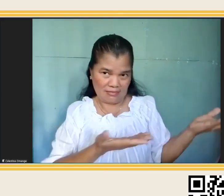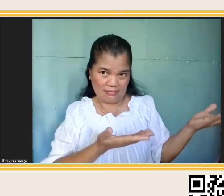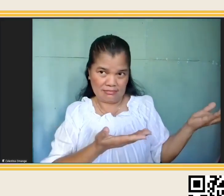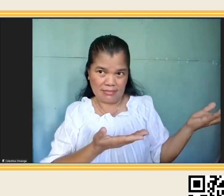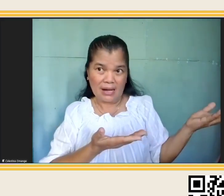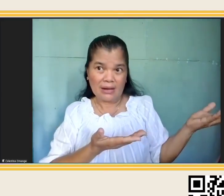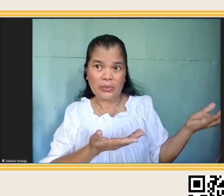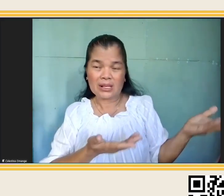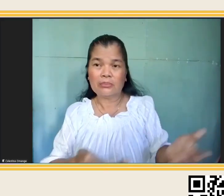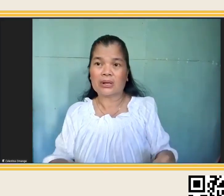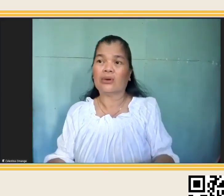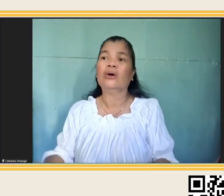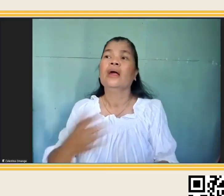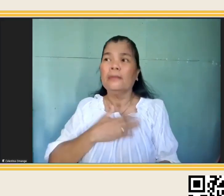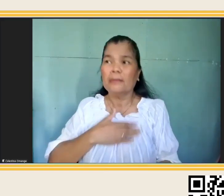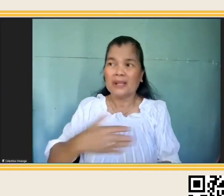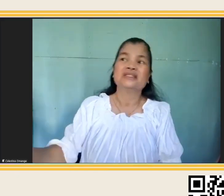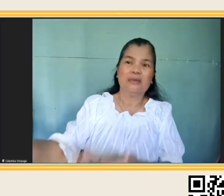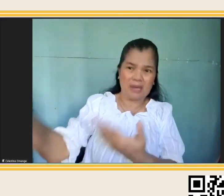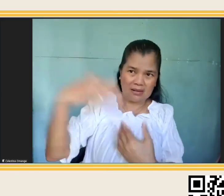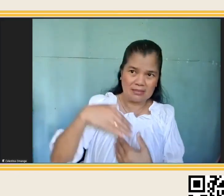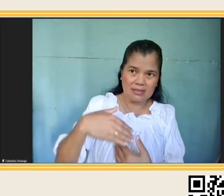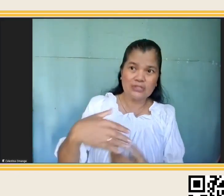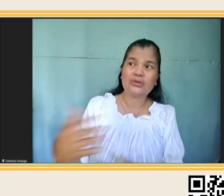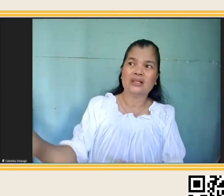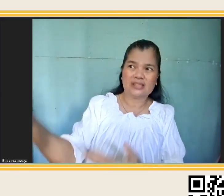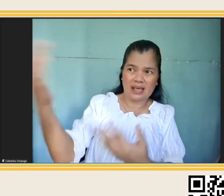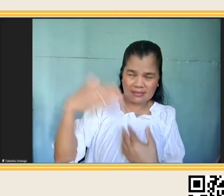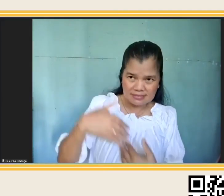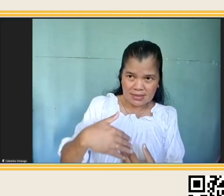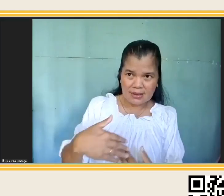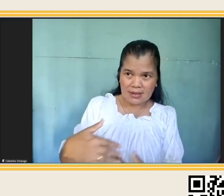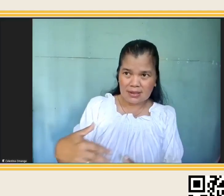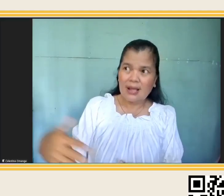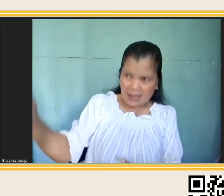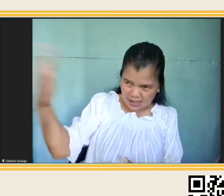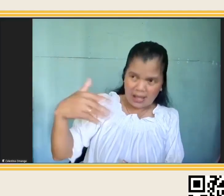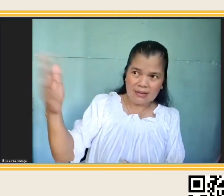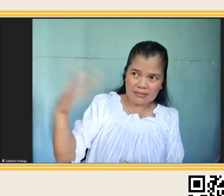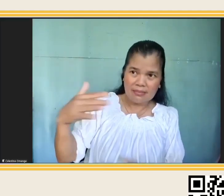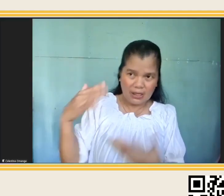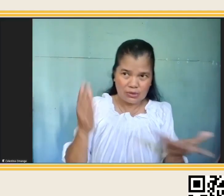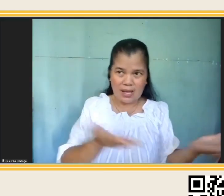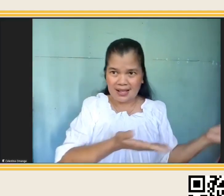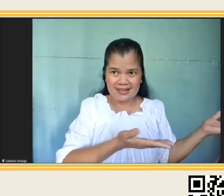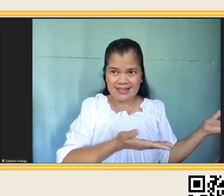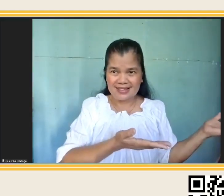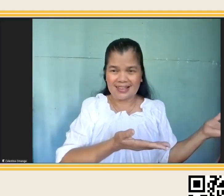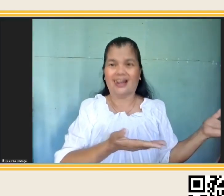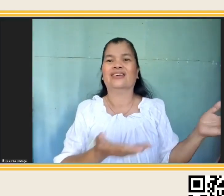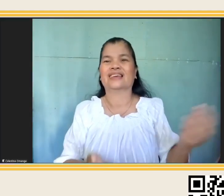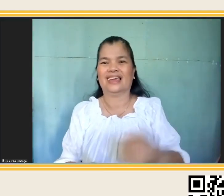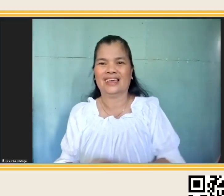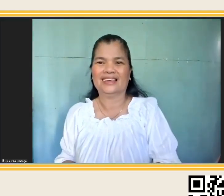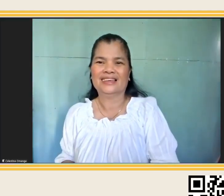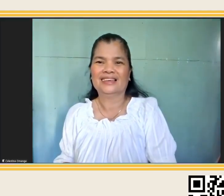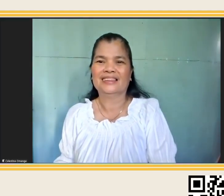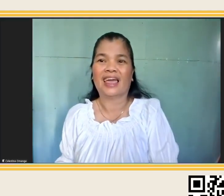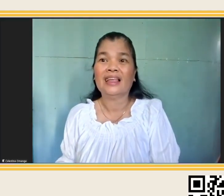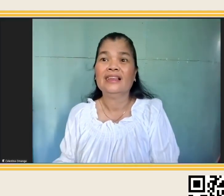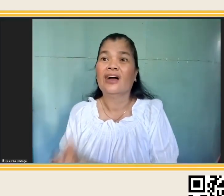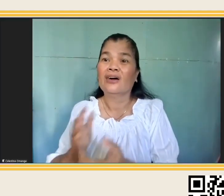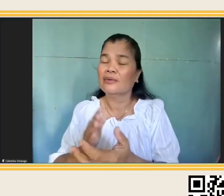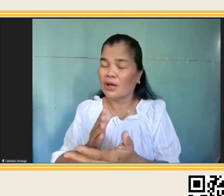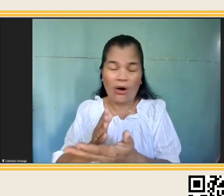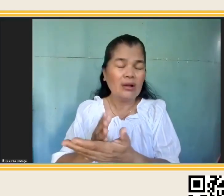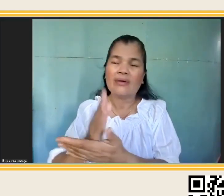in. Parang welcome mo rin. Or please come in. Natural sign. Click ka. Pasok ka. Okay.